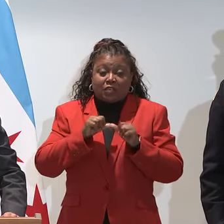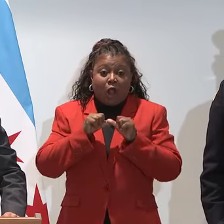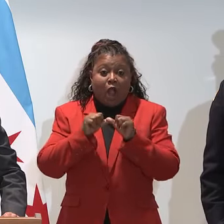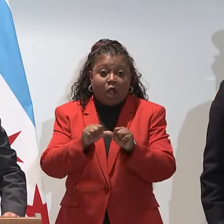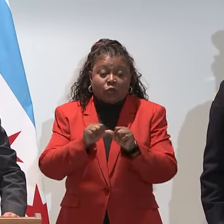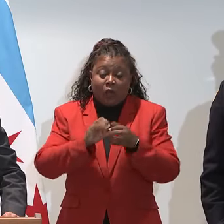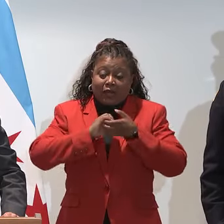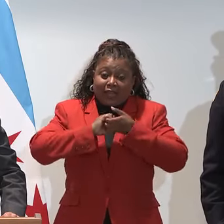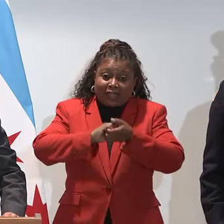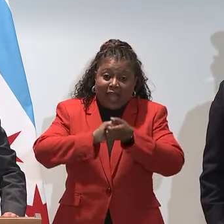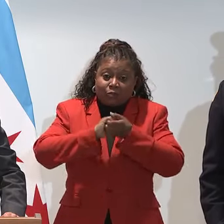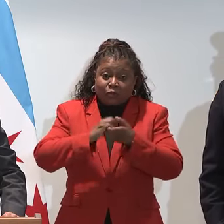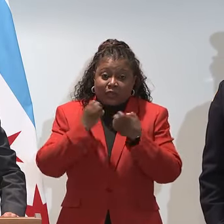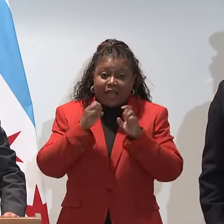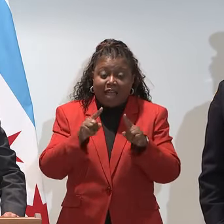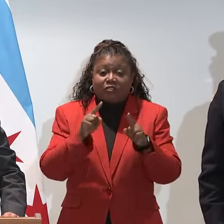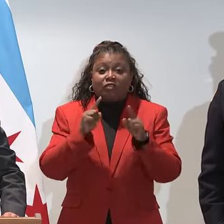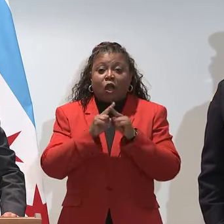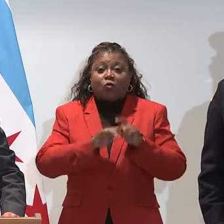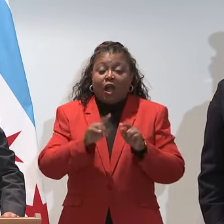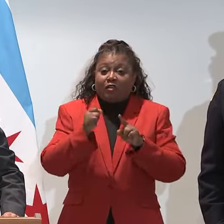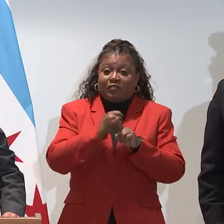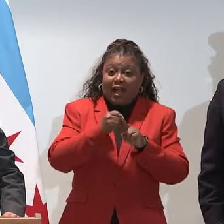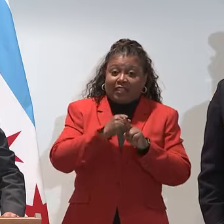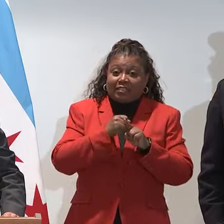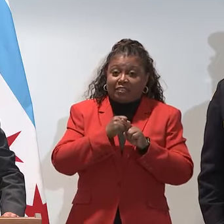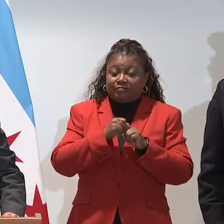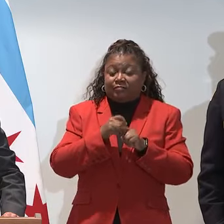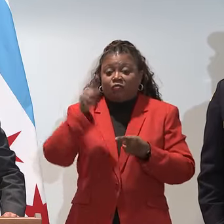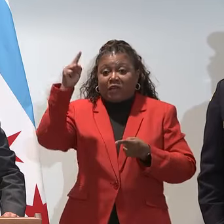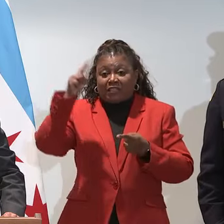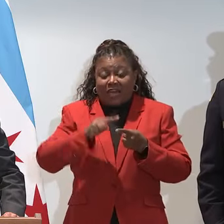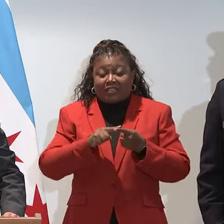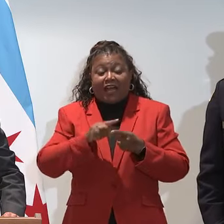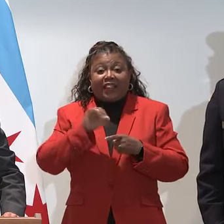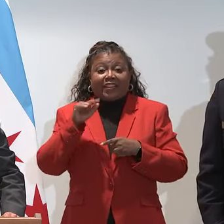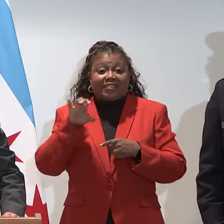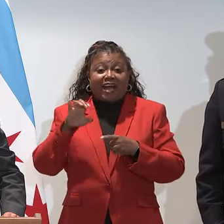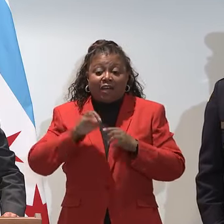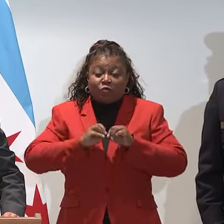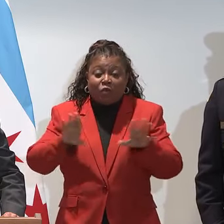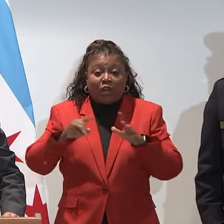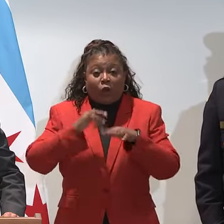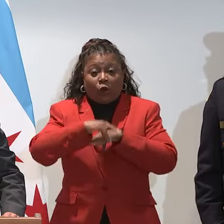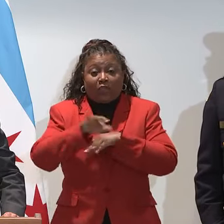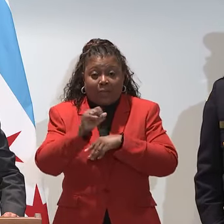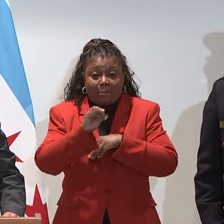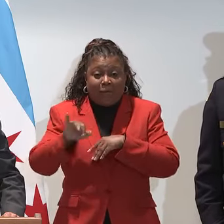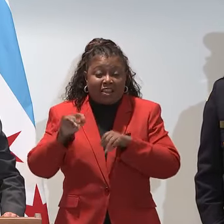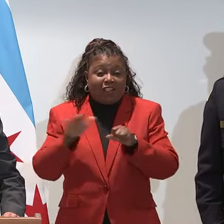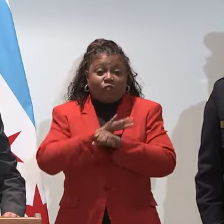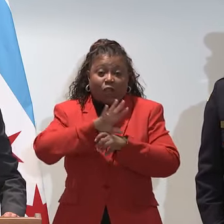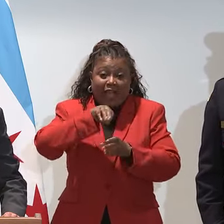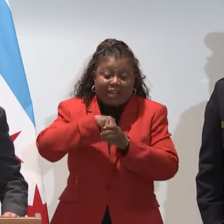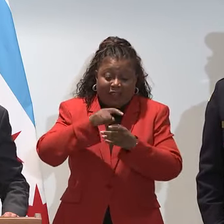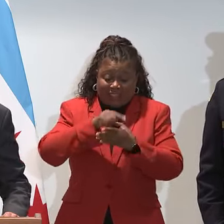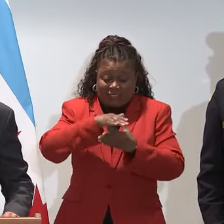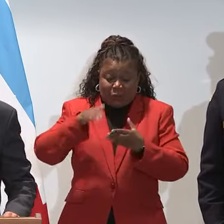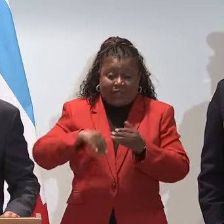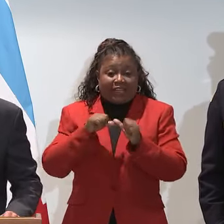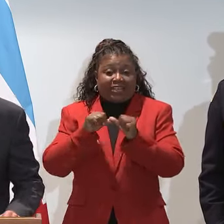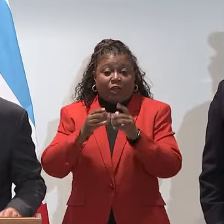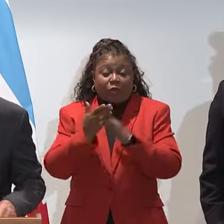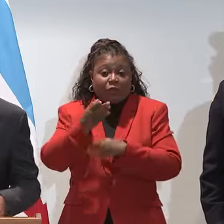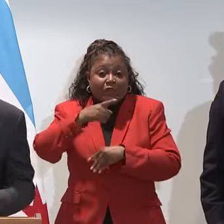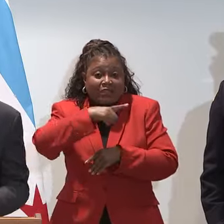ongoing collaborative efforts around violence reduction. The SOC rolled out in early May with full activation this weekend and